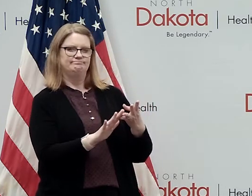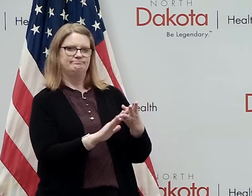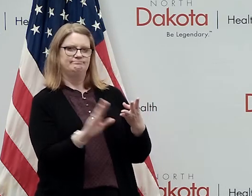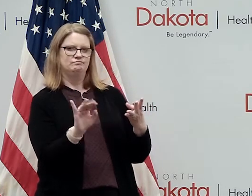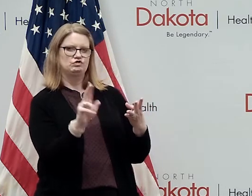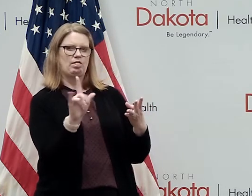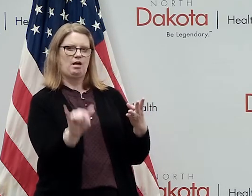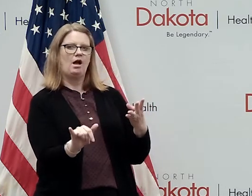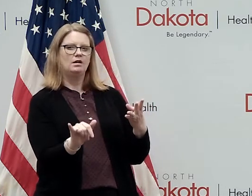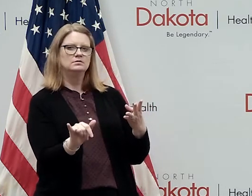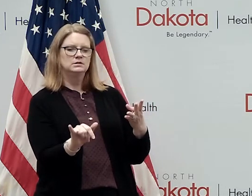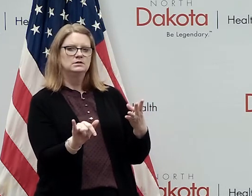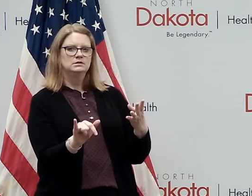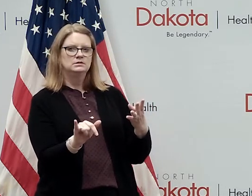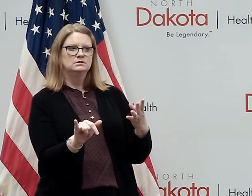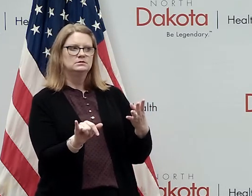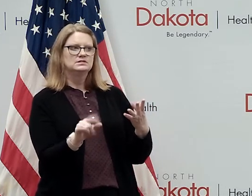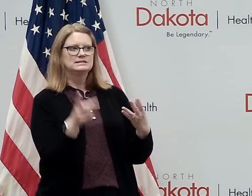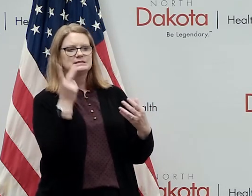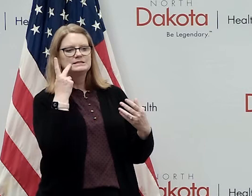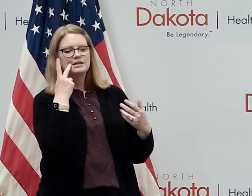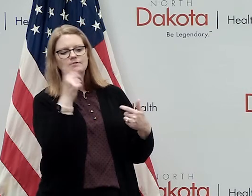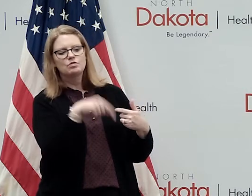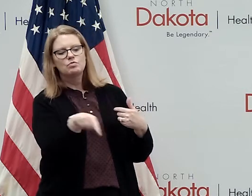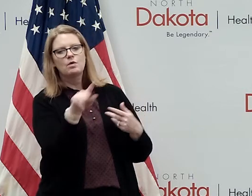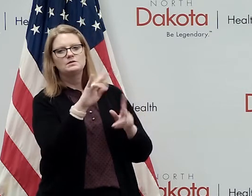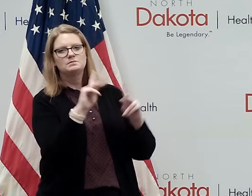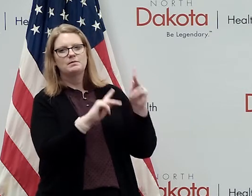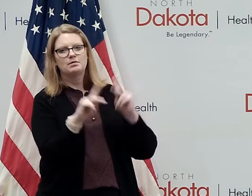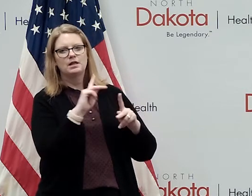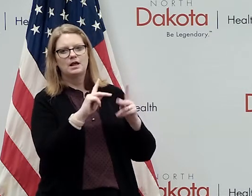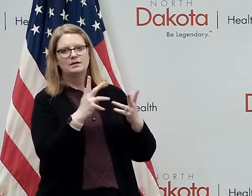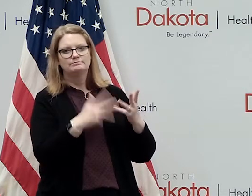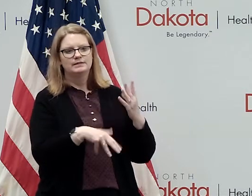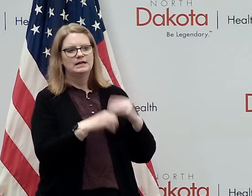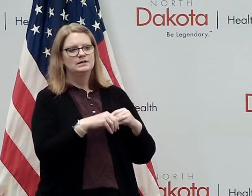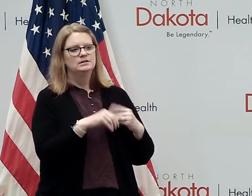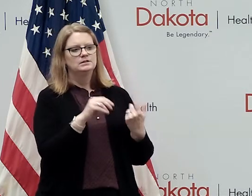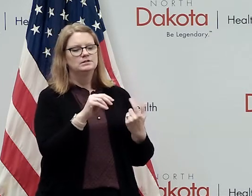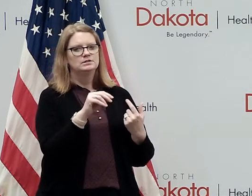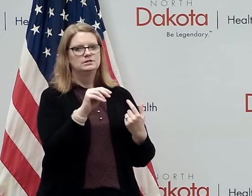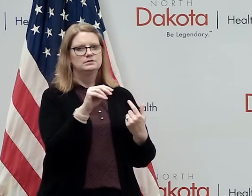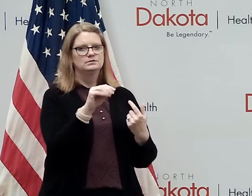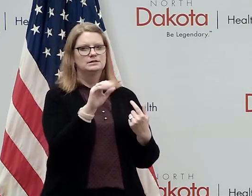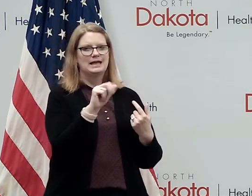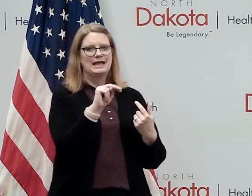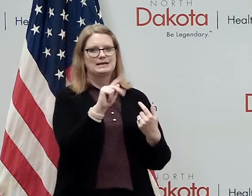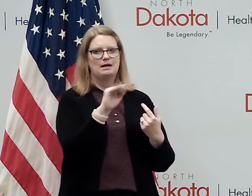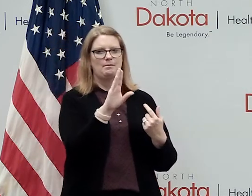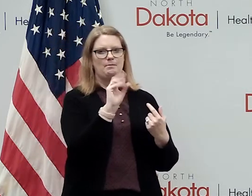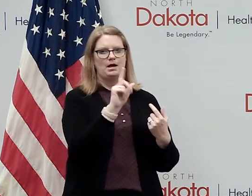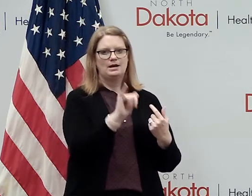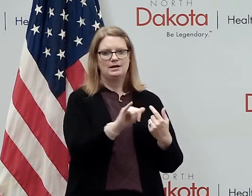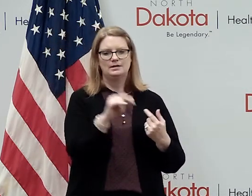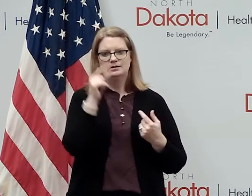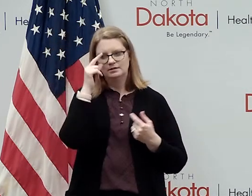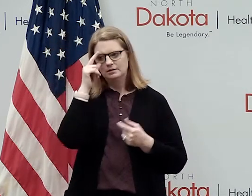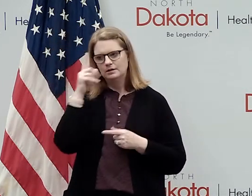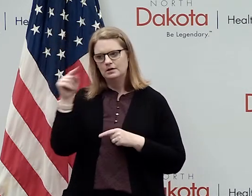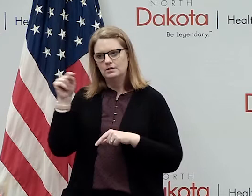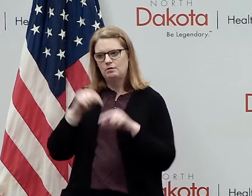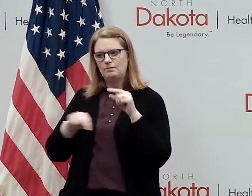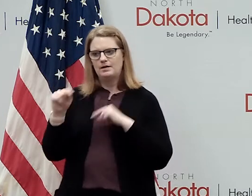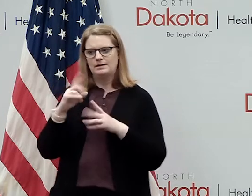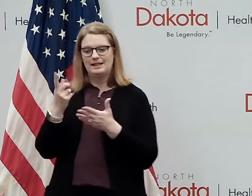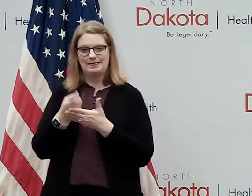those folks may have built up those tests. Okay, and again, if people are, I touch back on what I